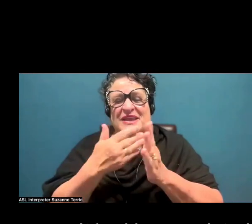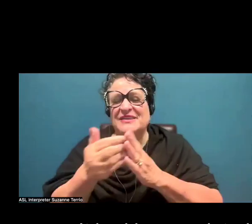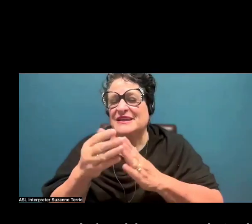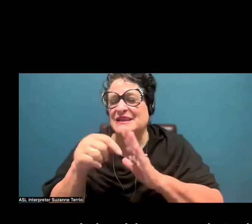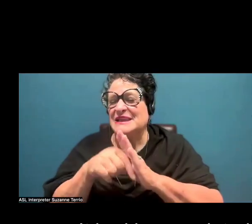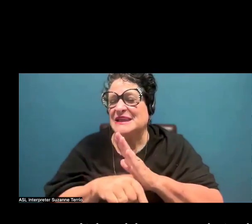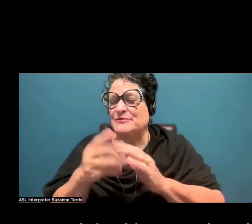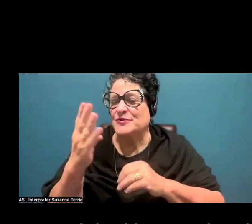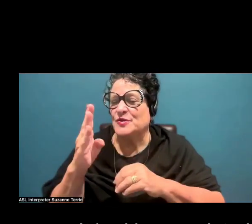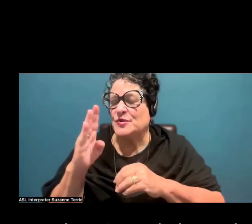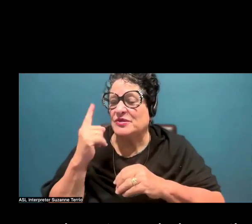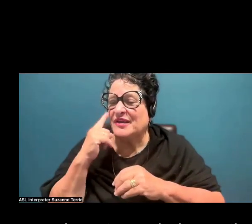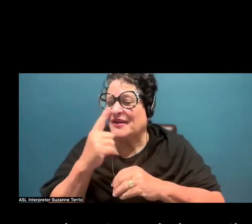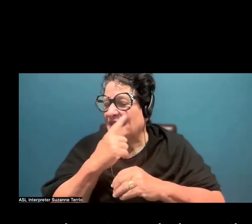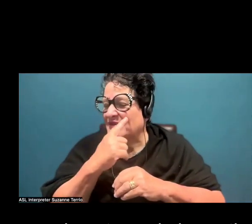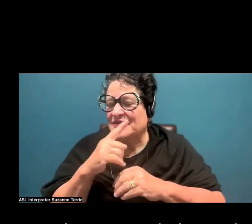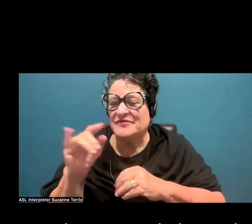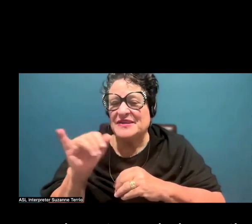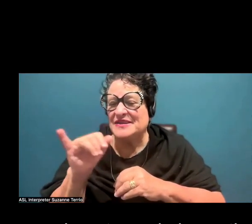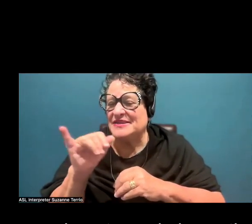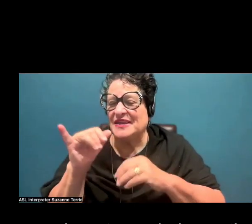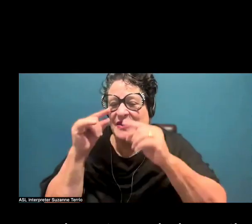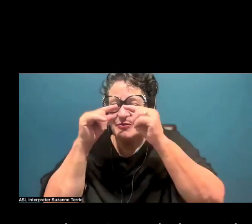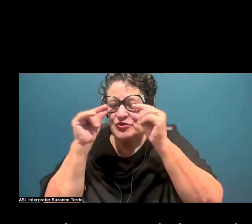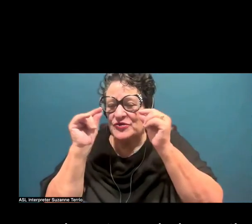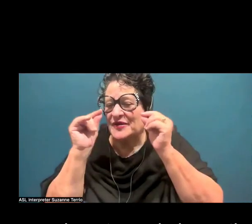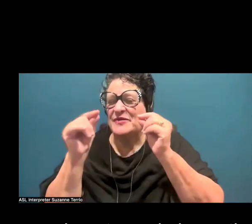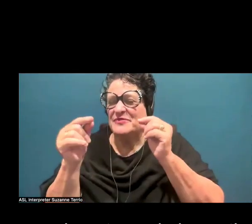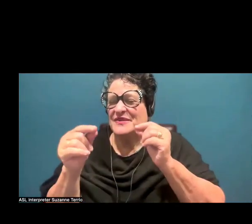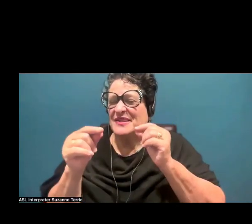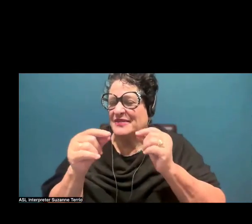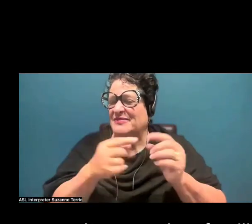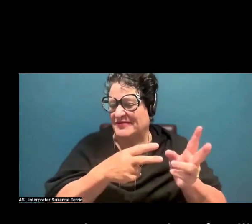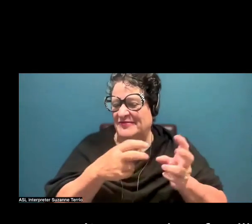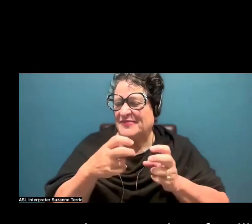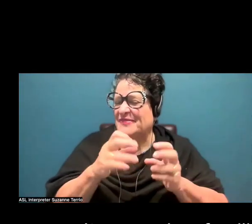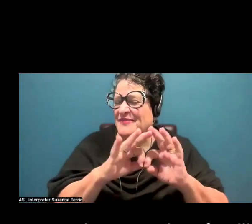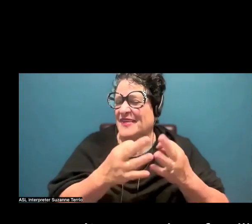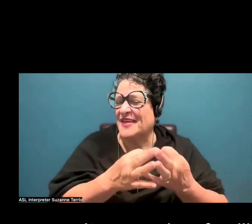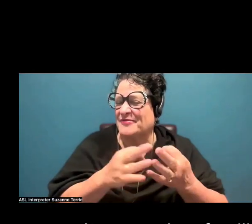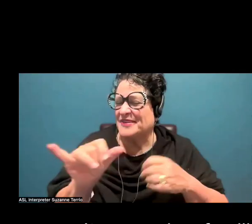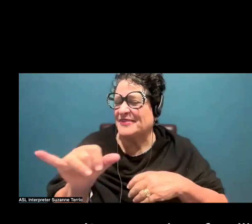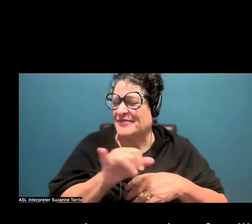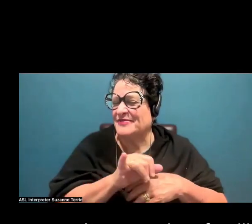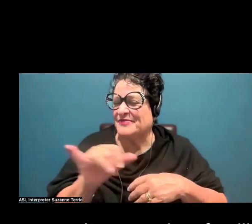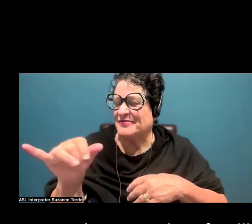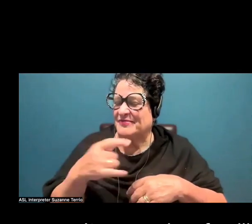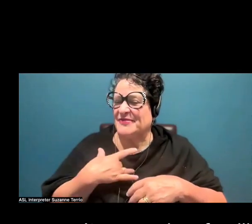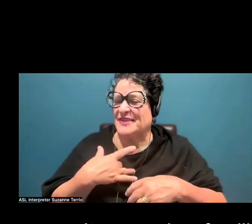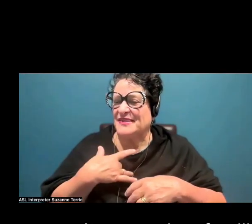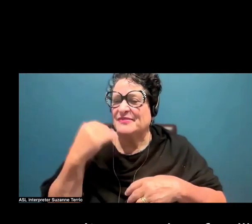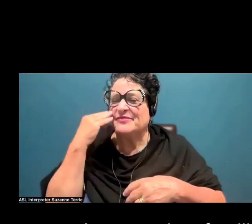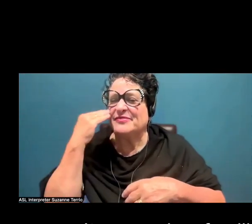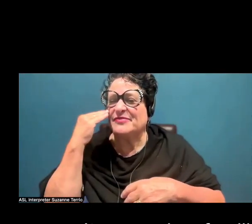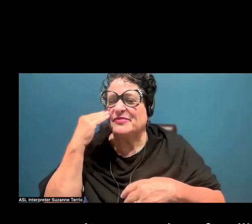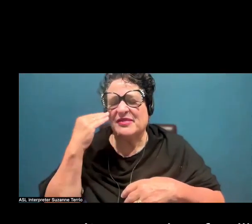eyes seemed almost to have the same downturned shape that Rhea knew from her family's portraits. It seemed so familiar, as though she'd